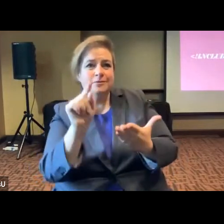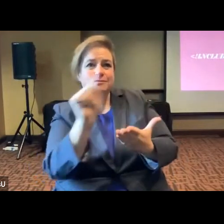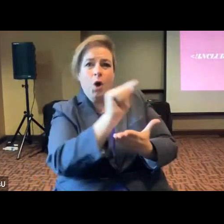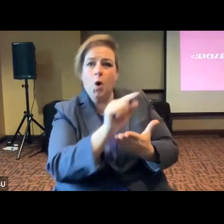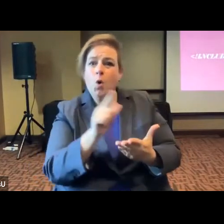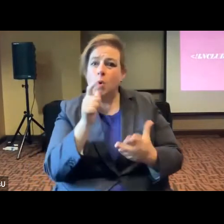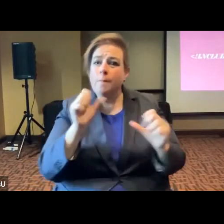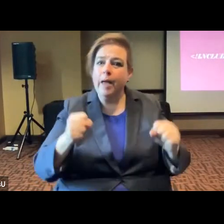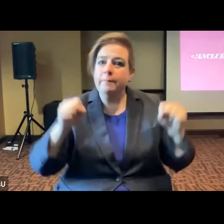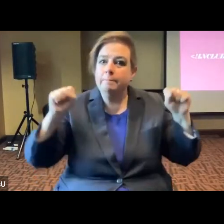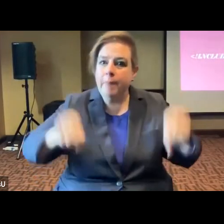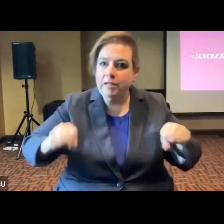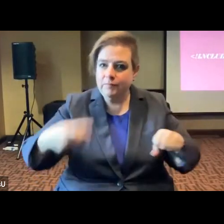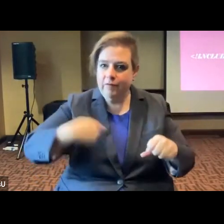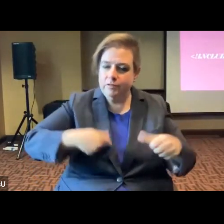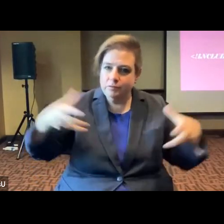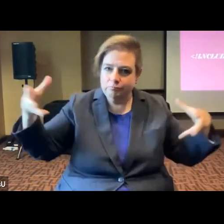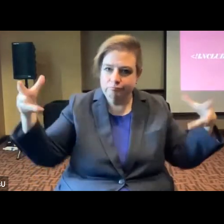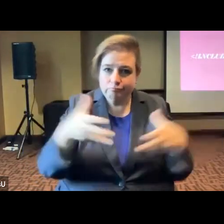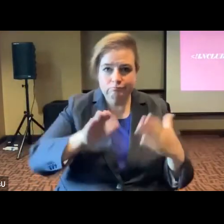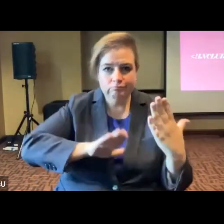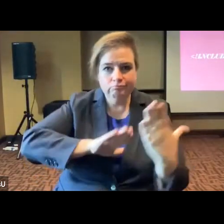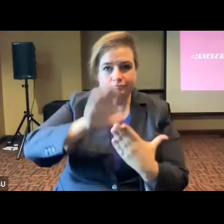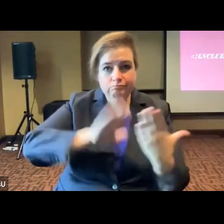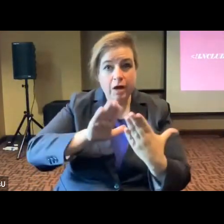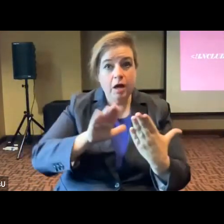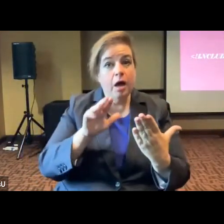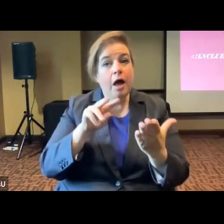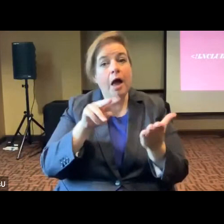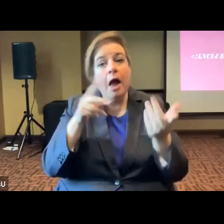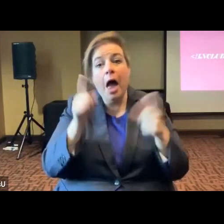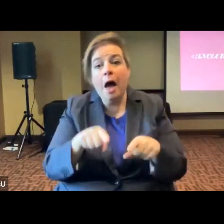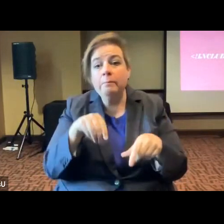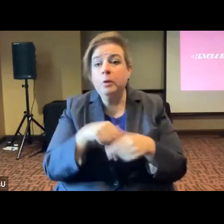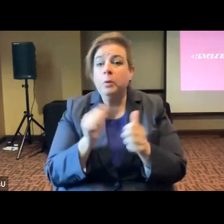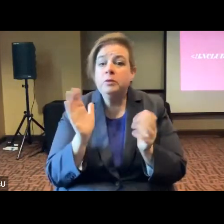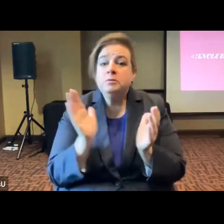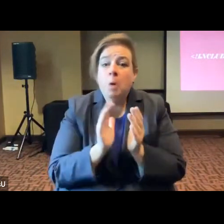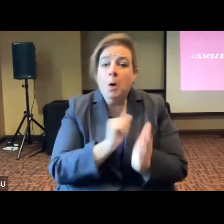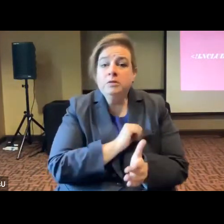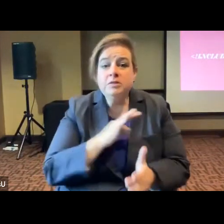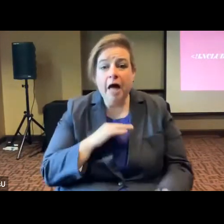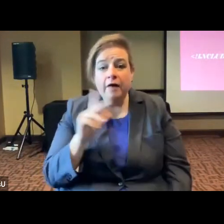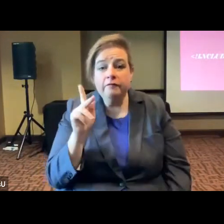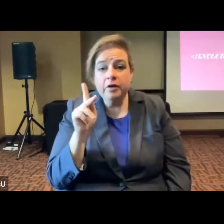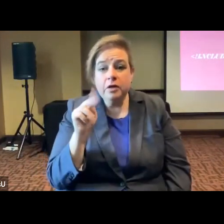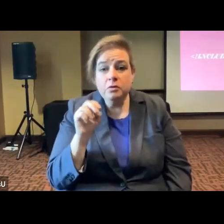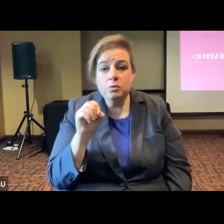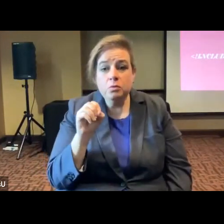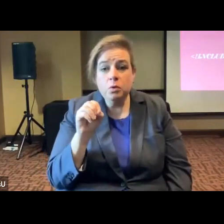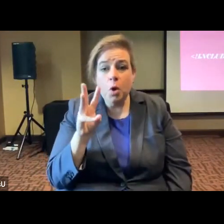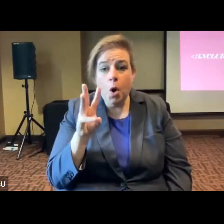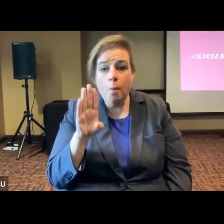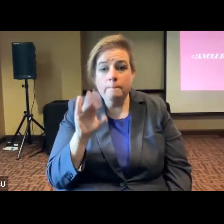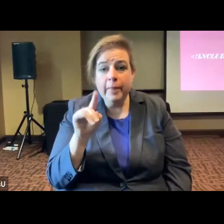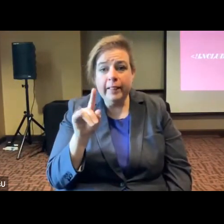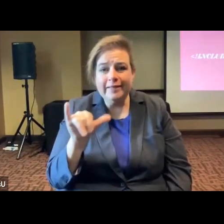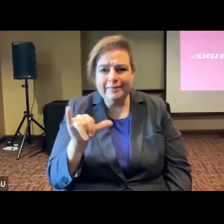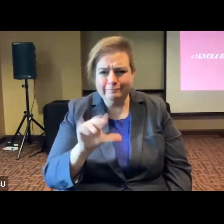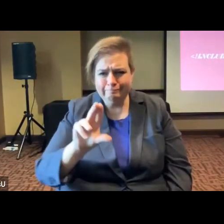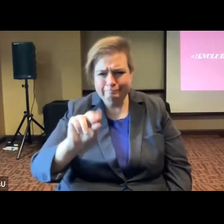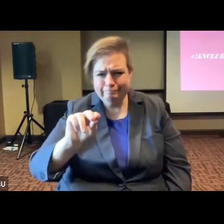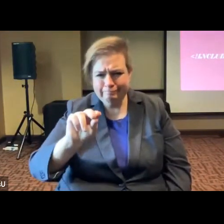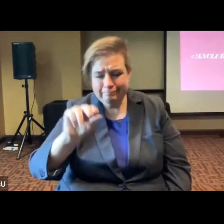in real life, because this didn't happen just with Knowbility's little staff. First of all, our friends at